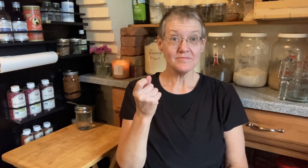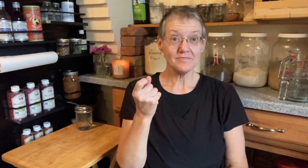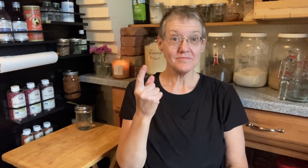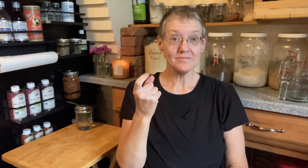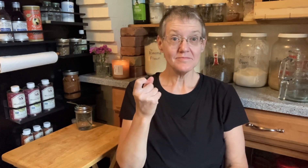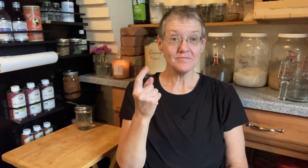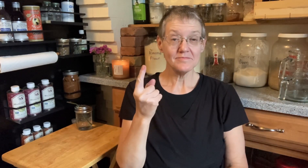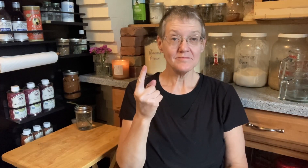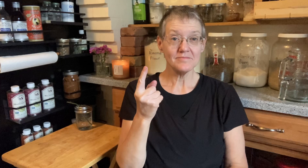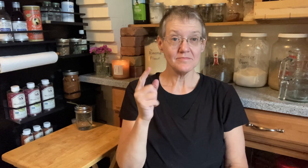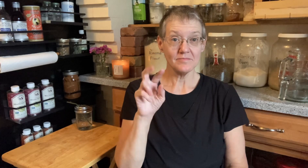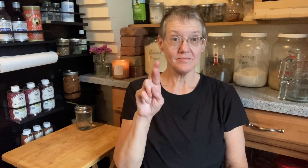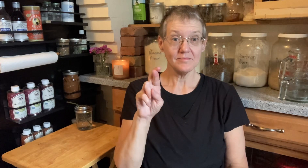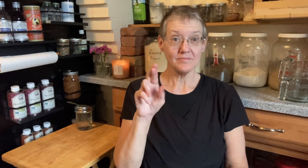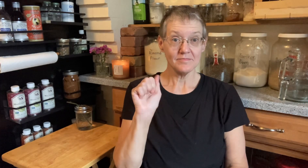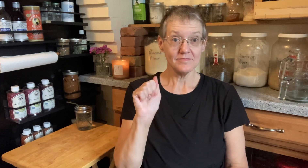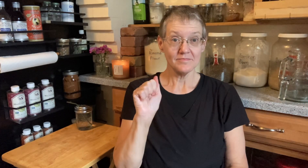in 2011,